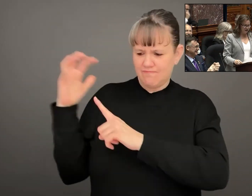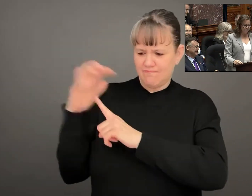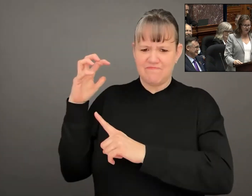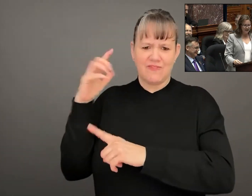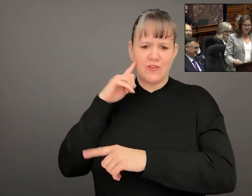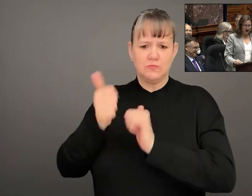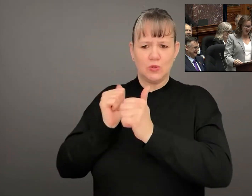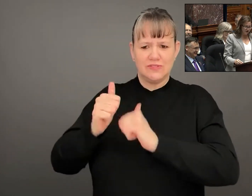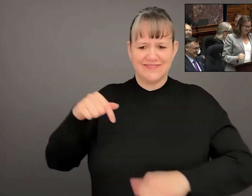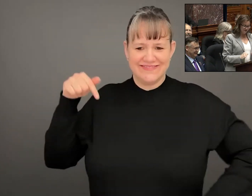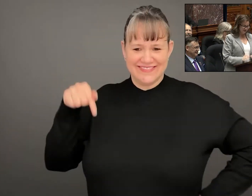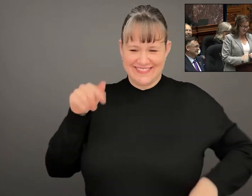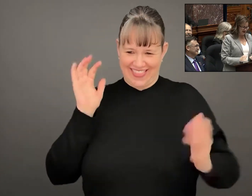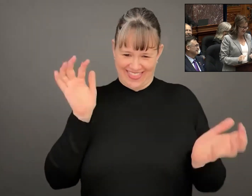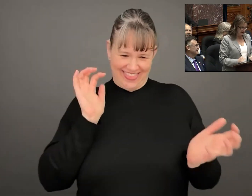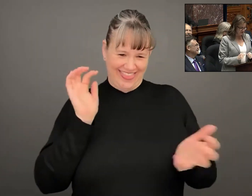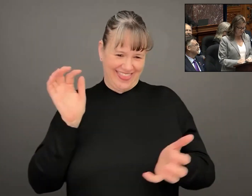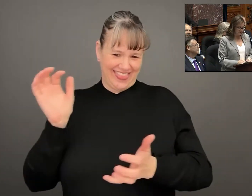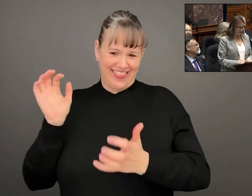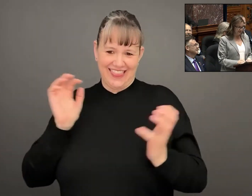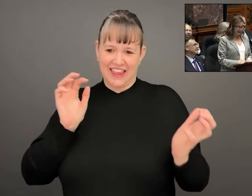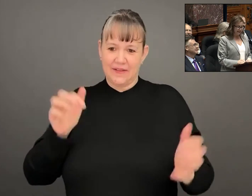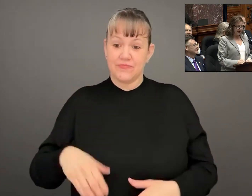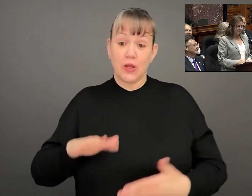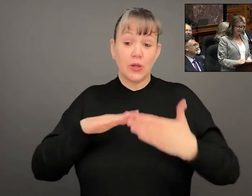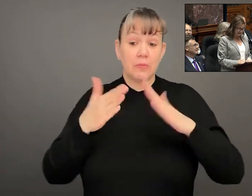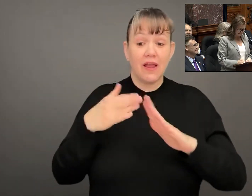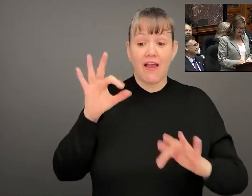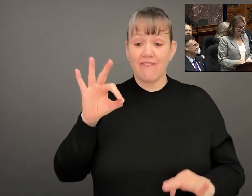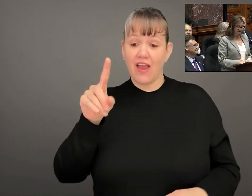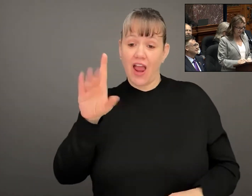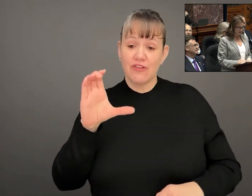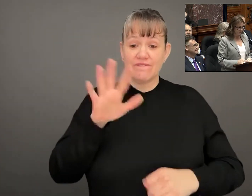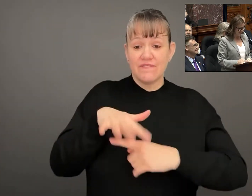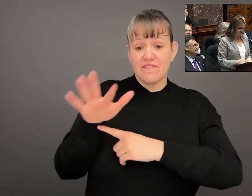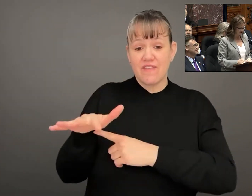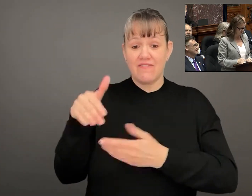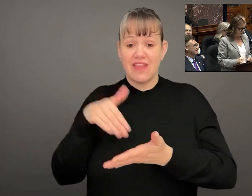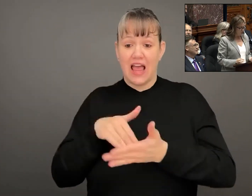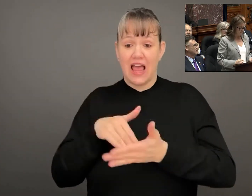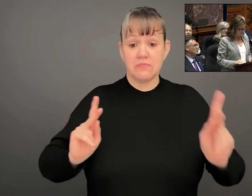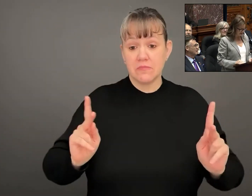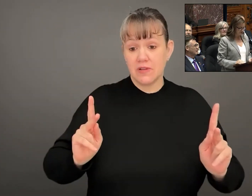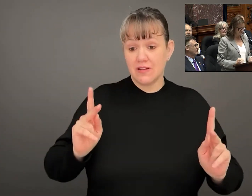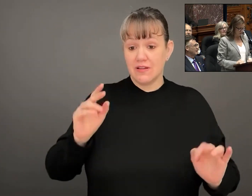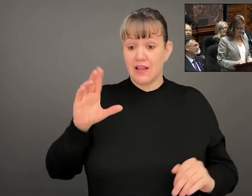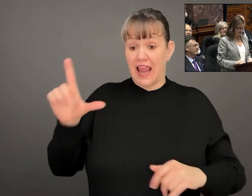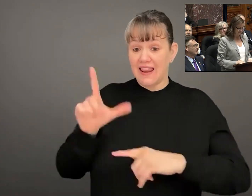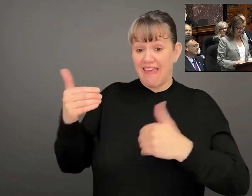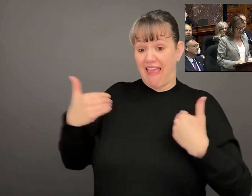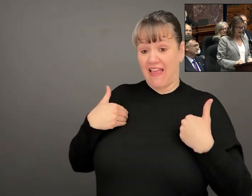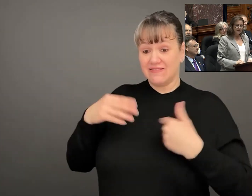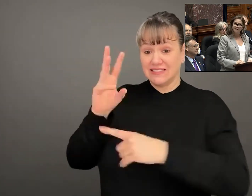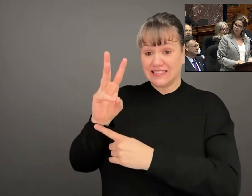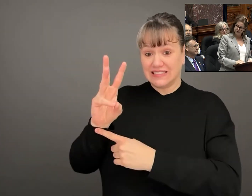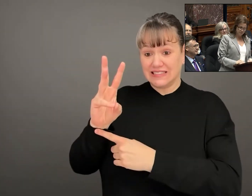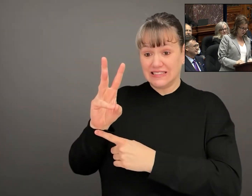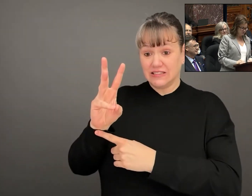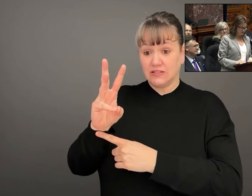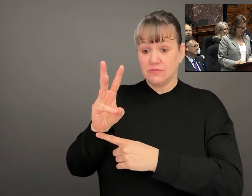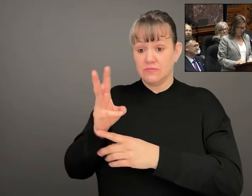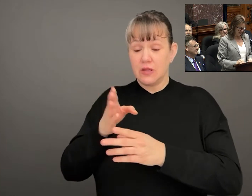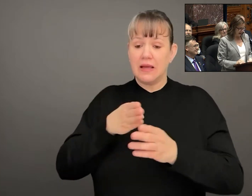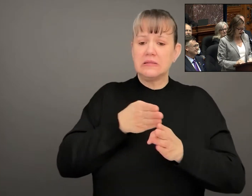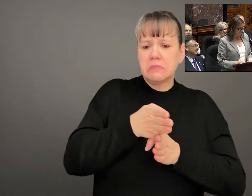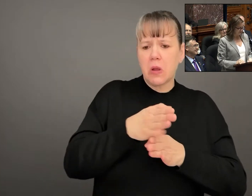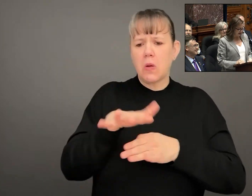For a community of 155,000 people, Langley has 6 semi-professional or professional sports teams. That's right,